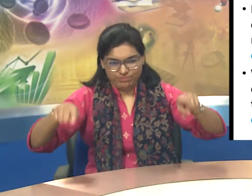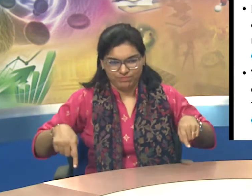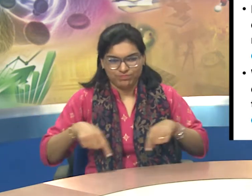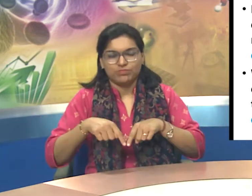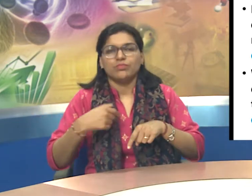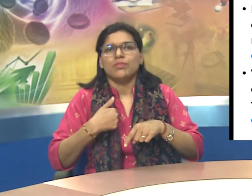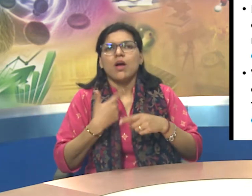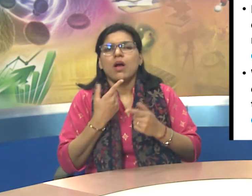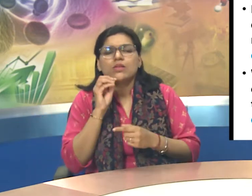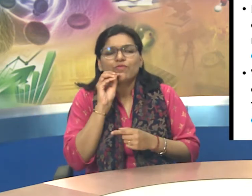Letters are